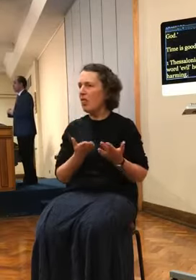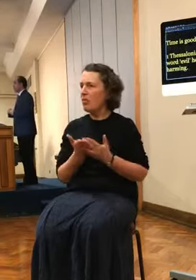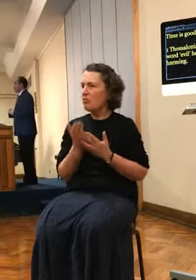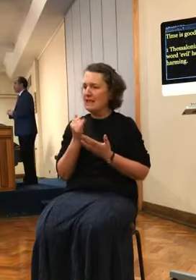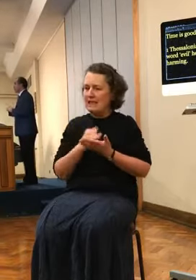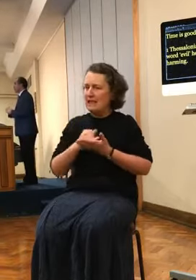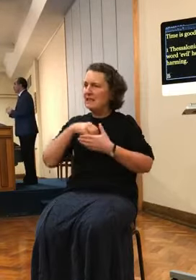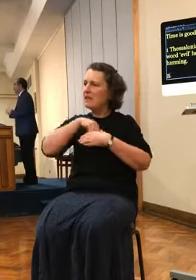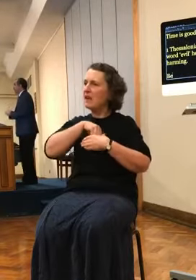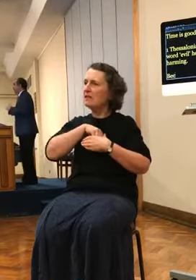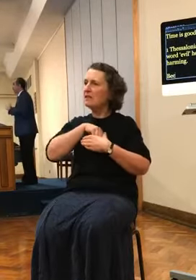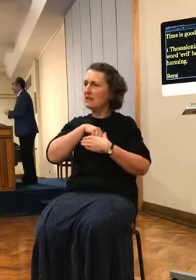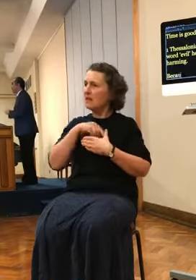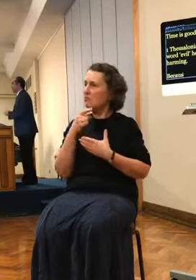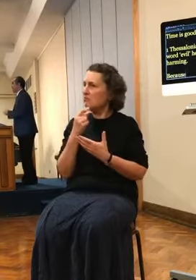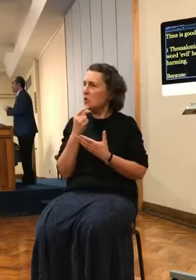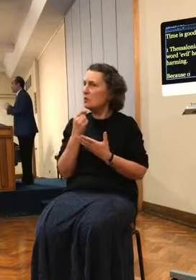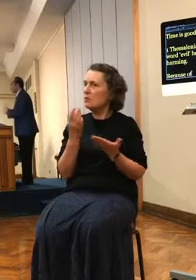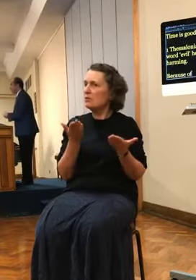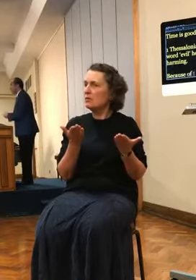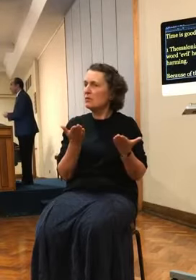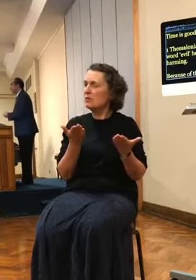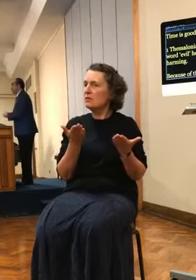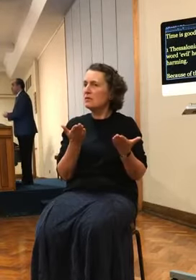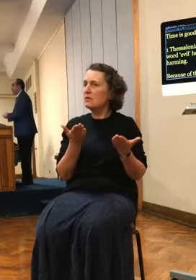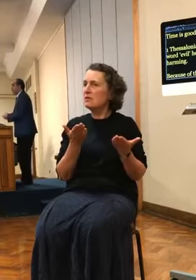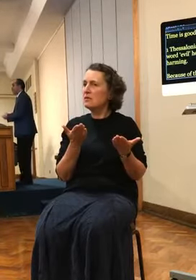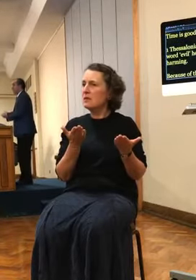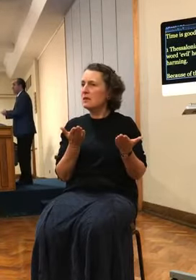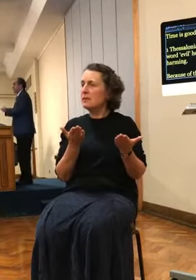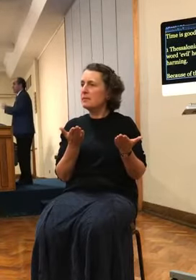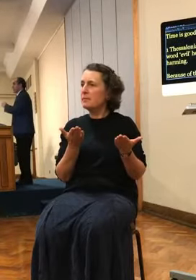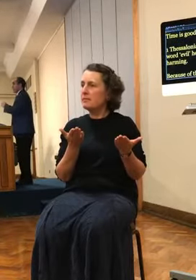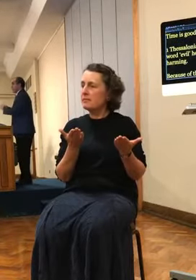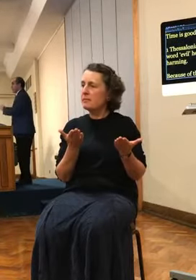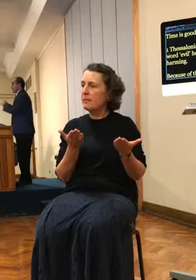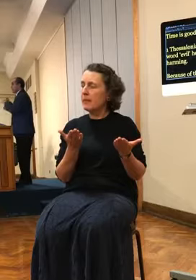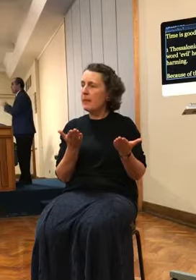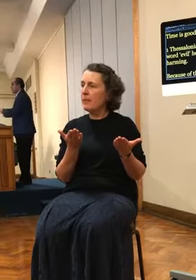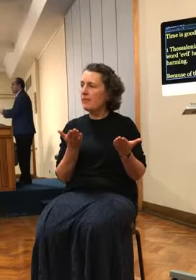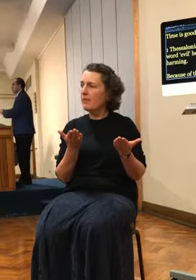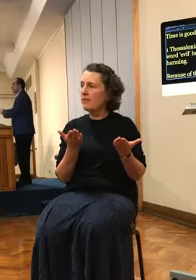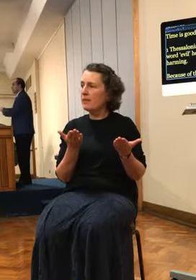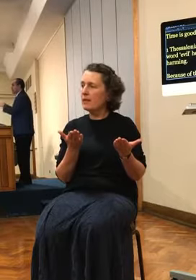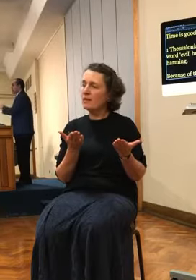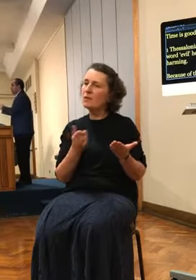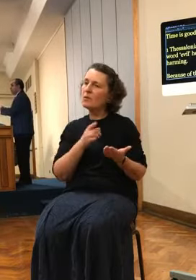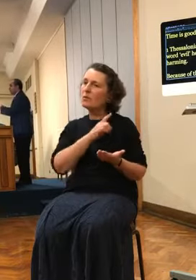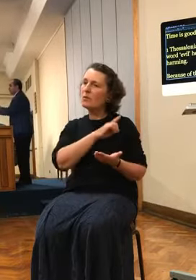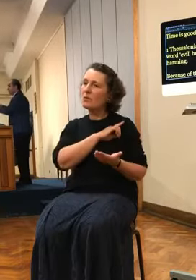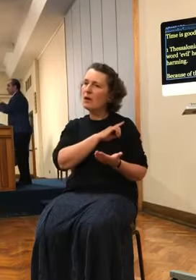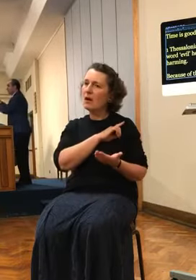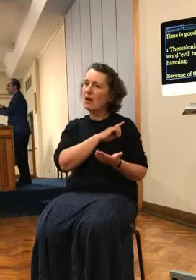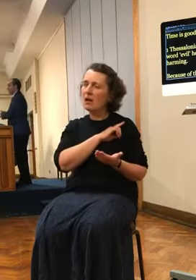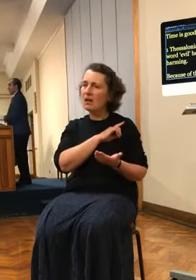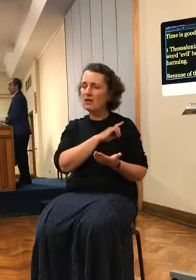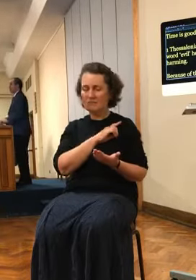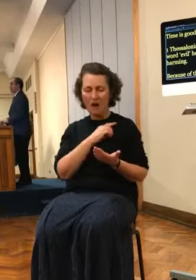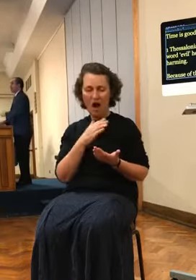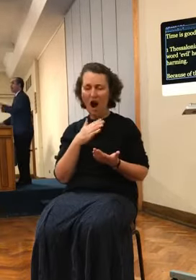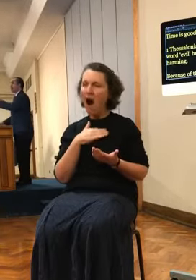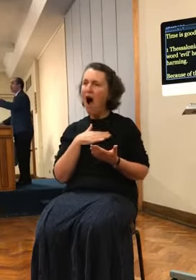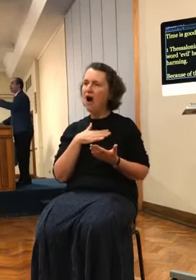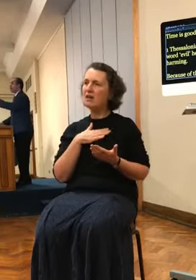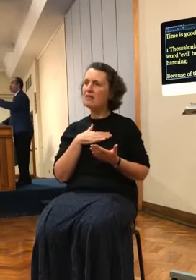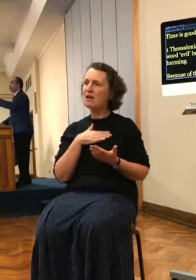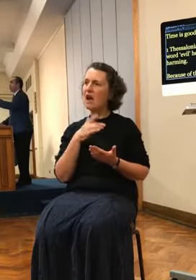us. You see, every day is filled with the deceitfulness of man's heart.